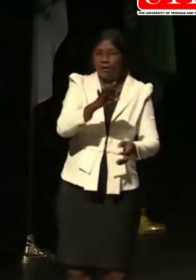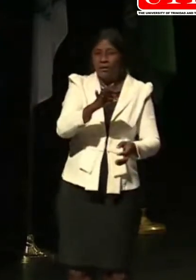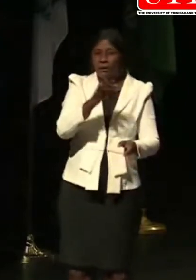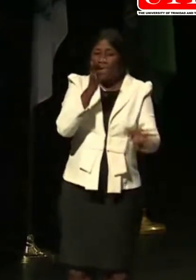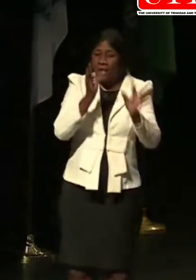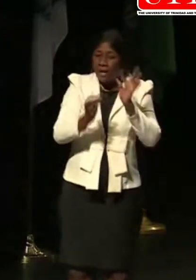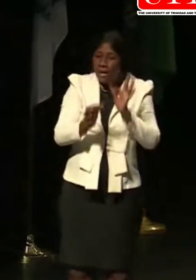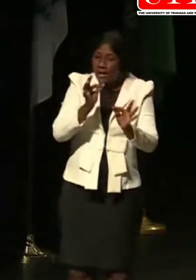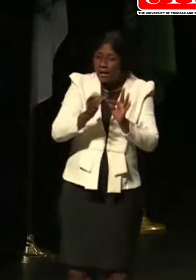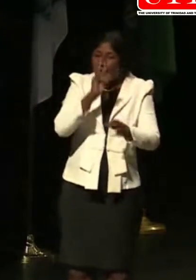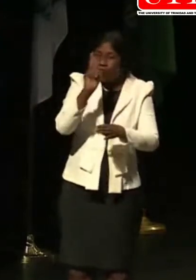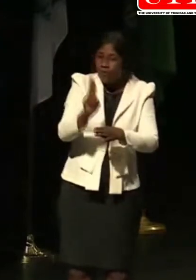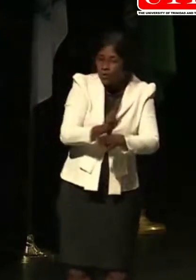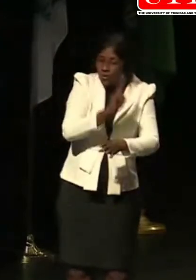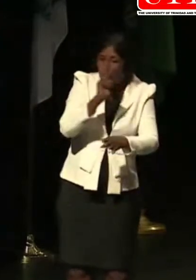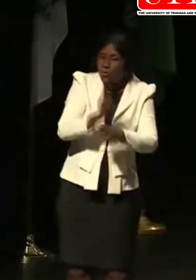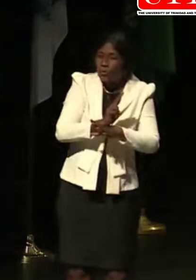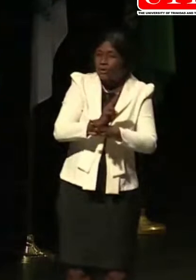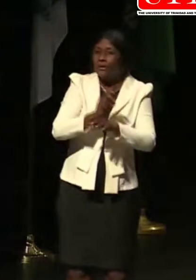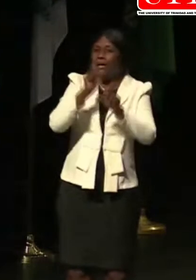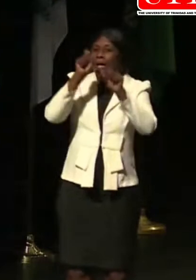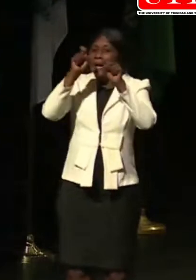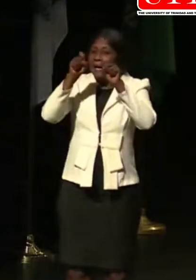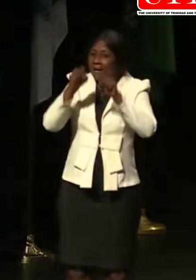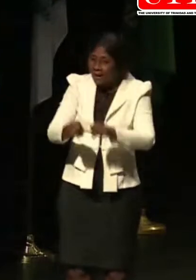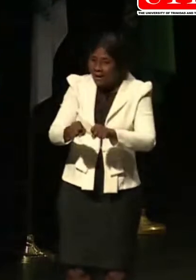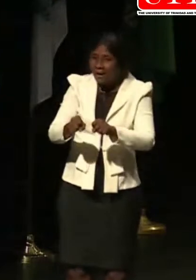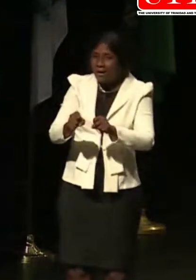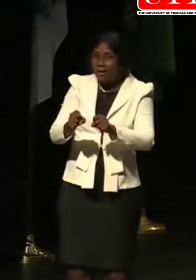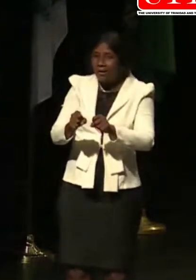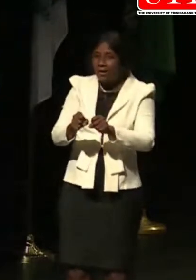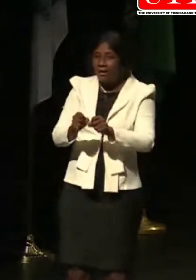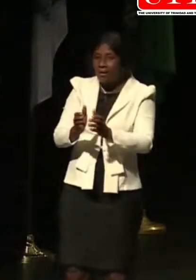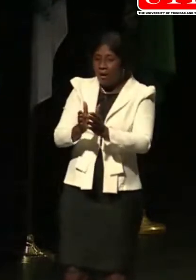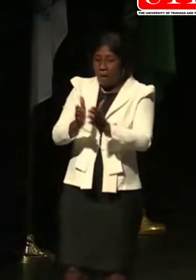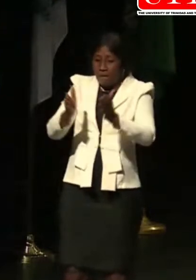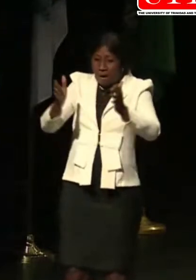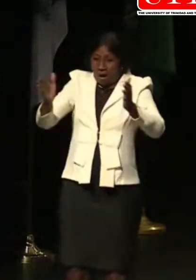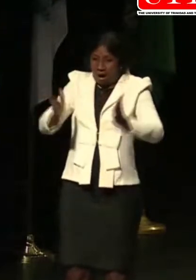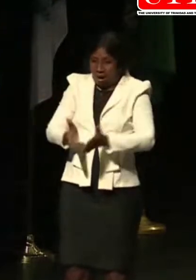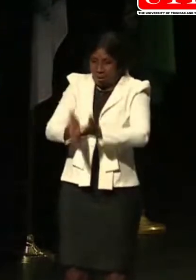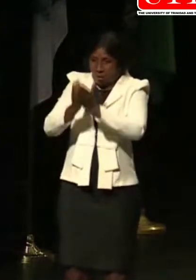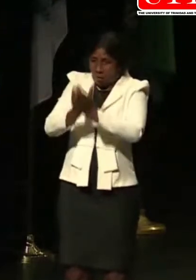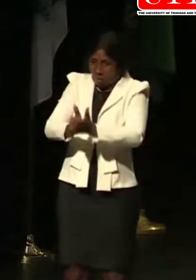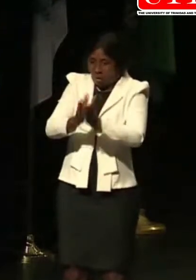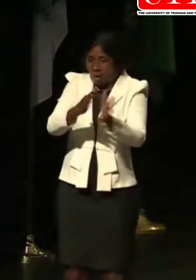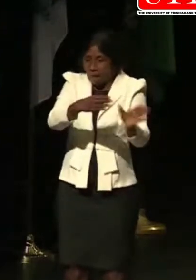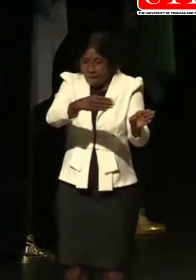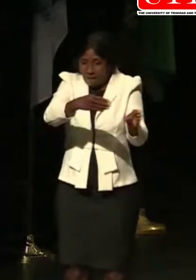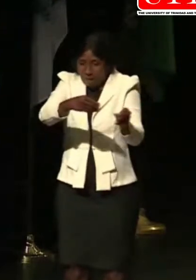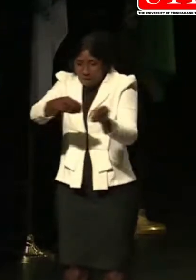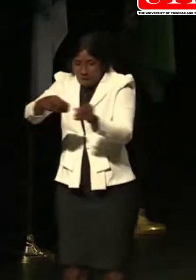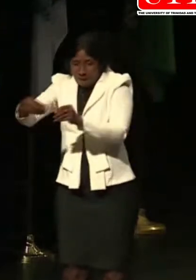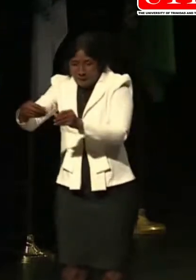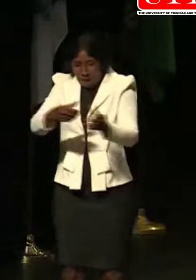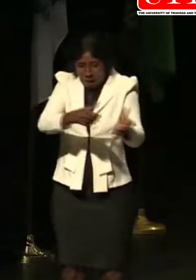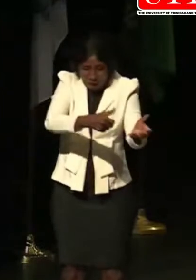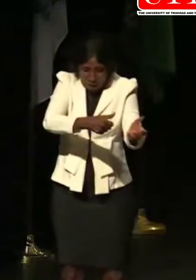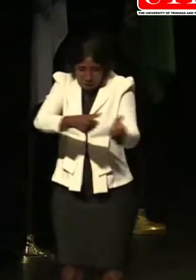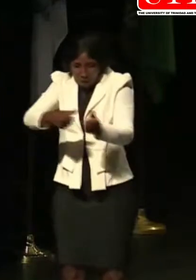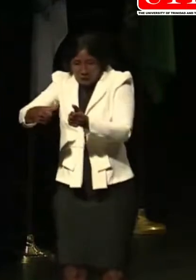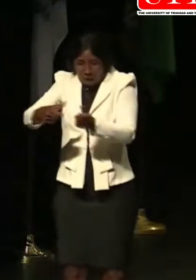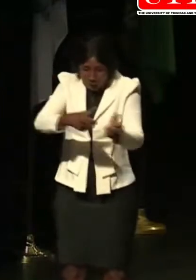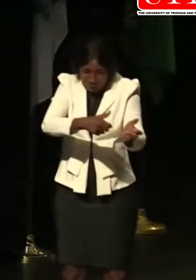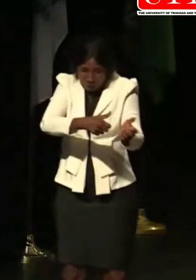we find a way to move this gigantic ship into safe harbor and then set it on a course that would be